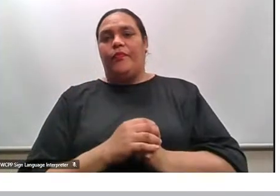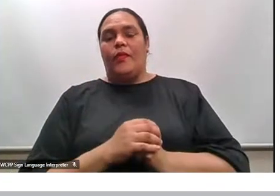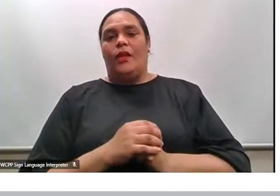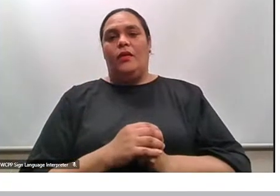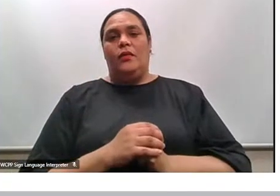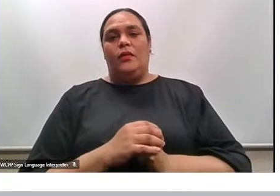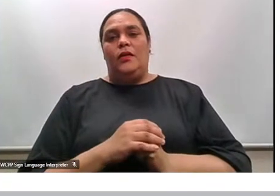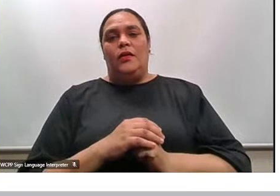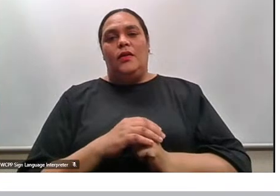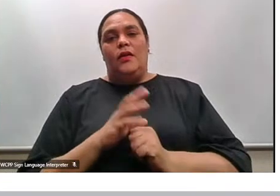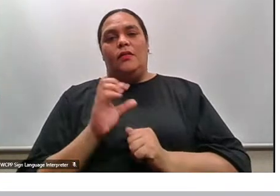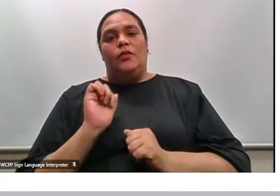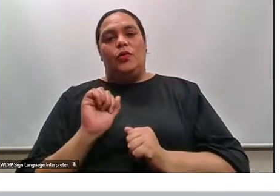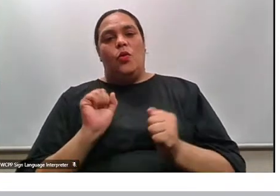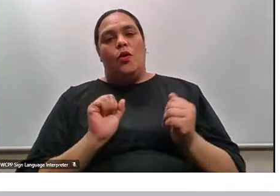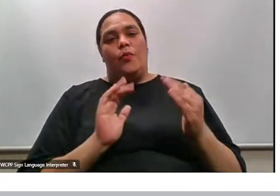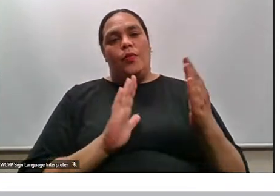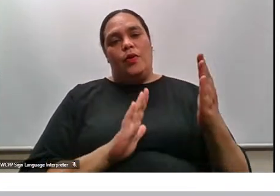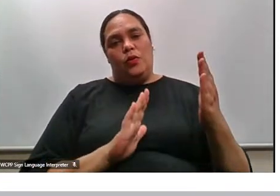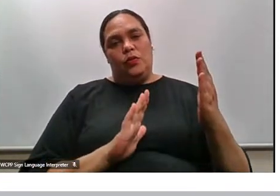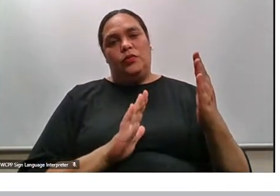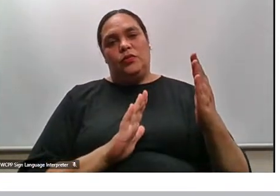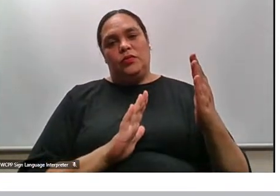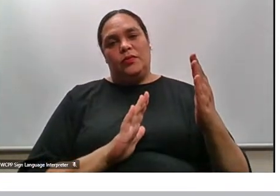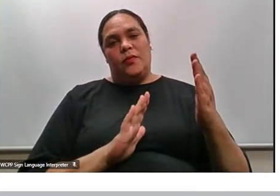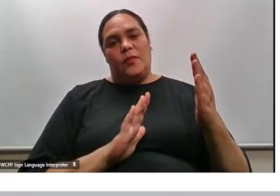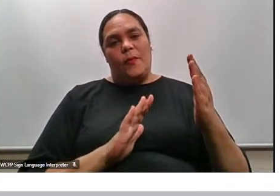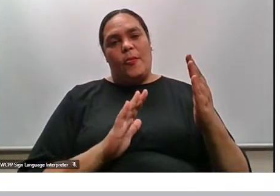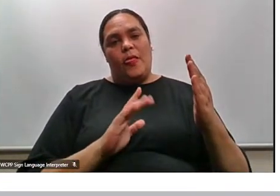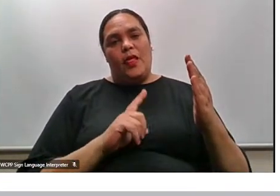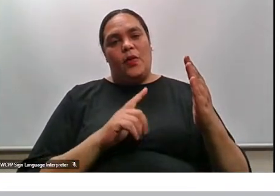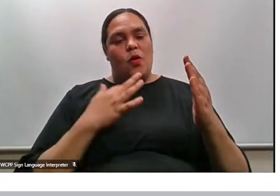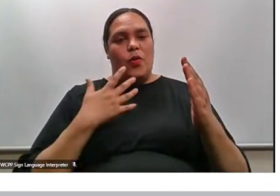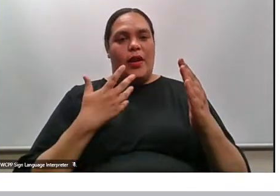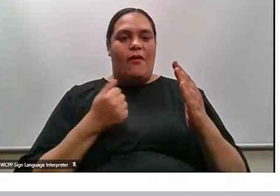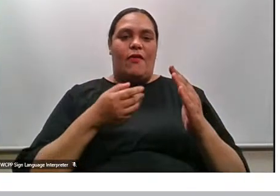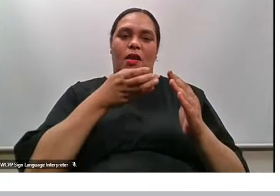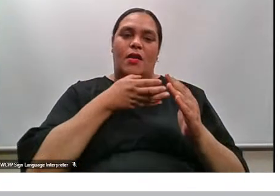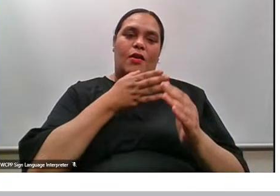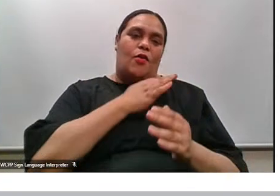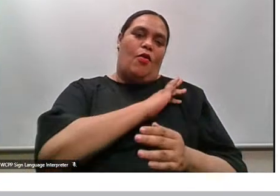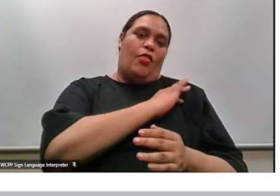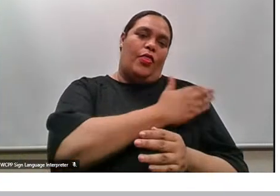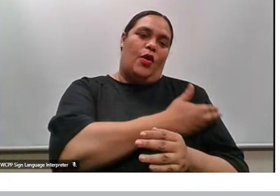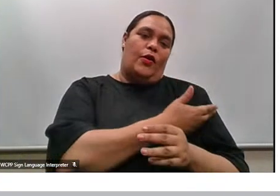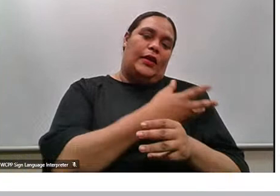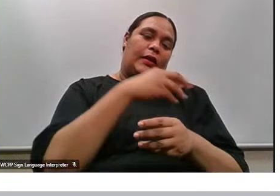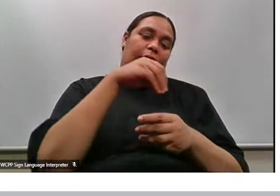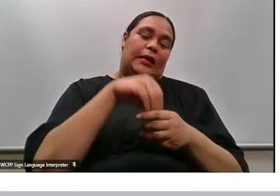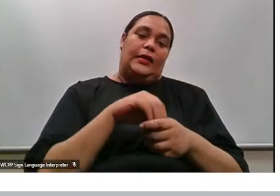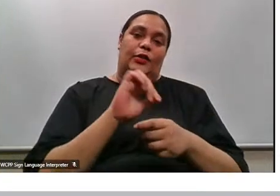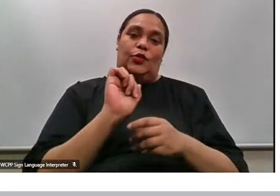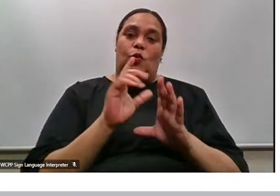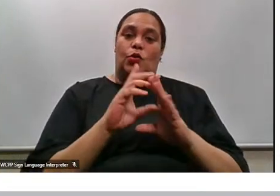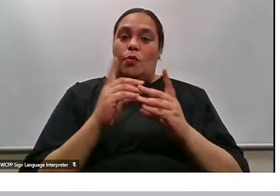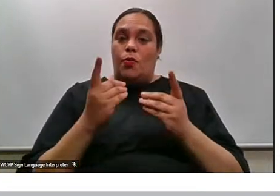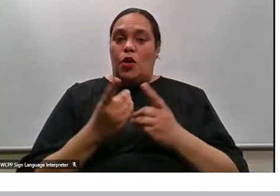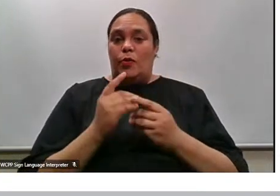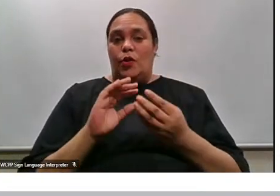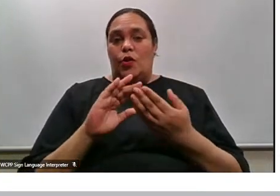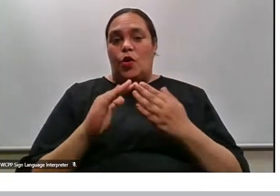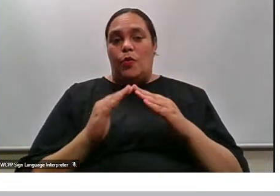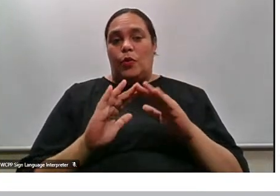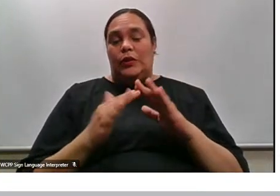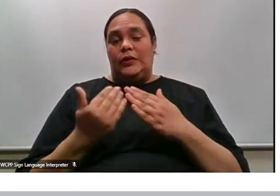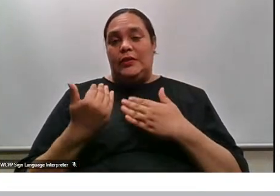the approach of having a liquor authority within the Department of Community